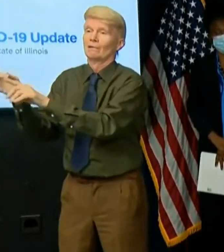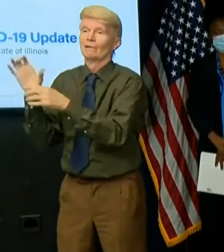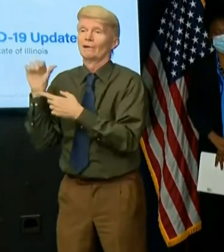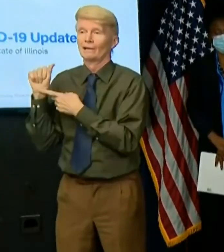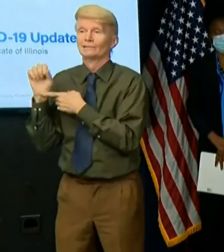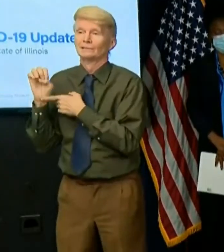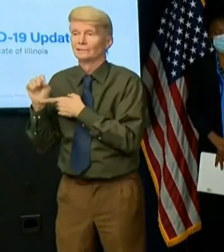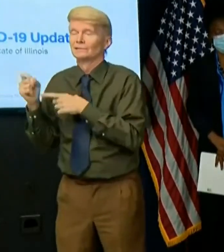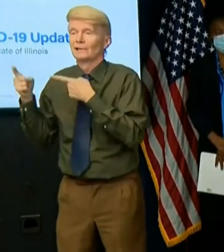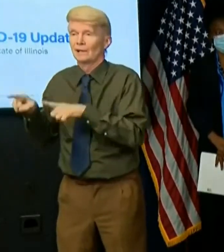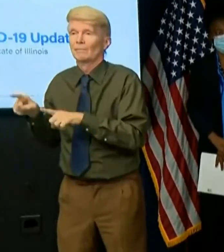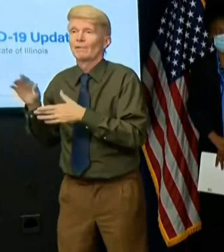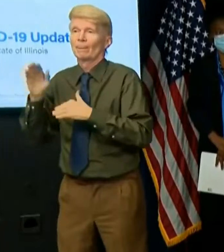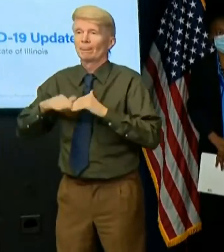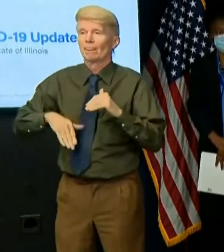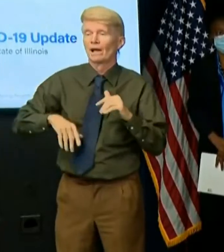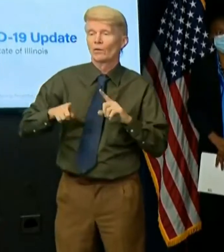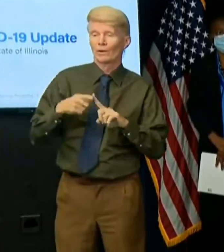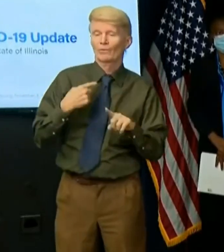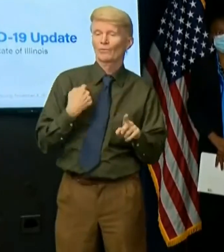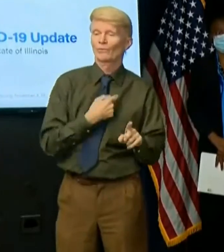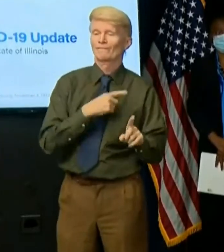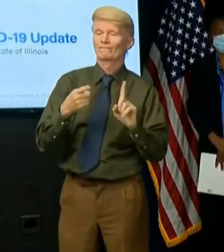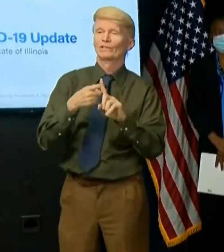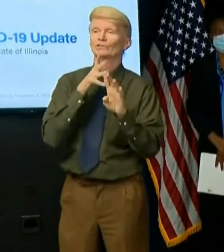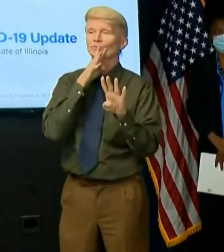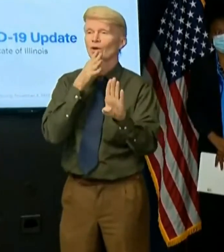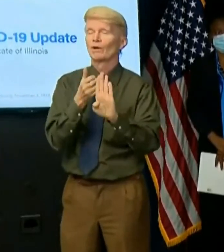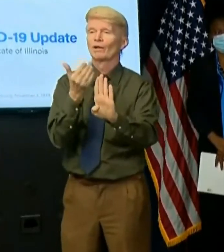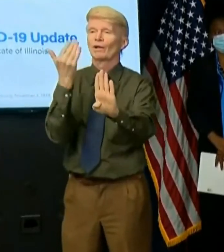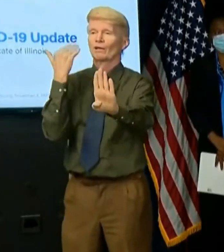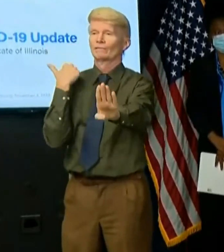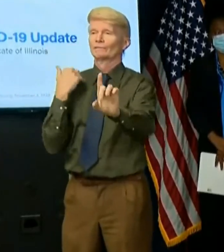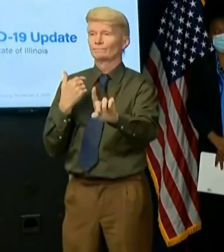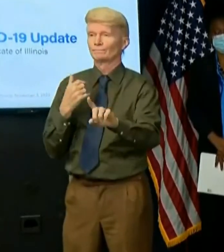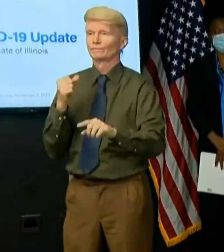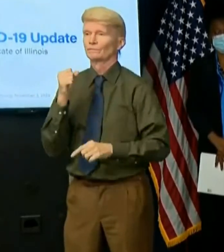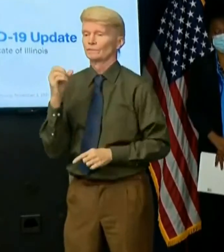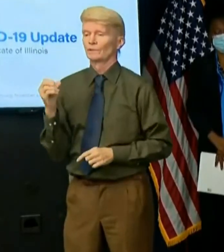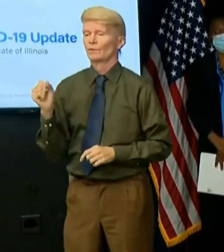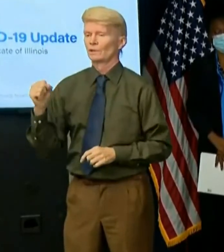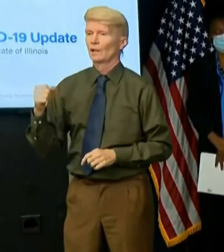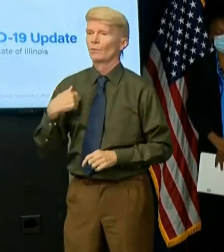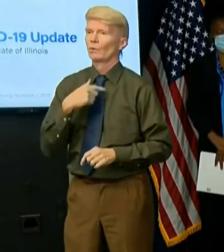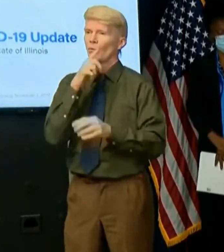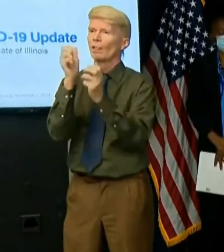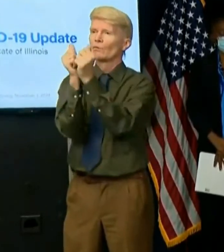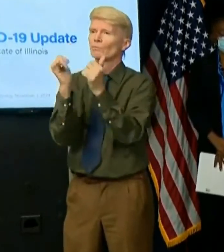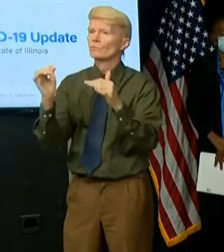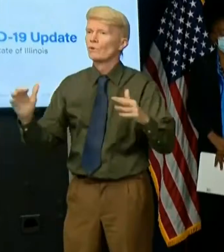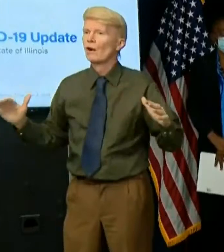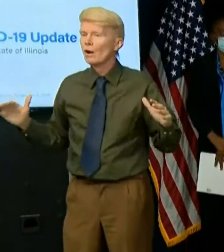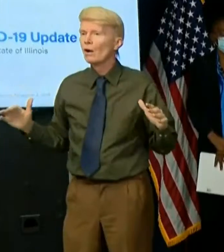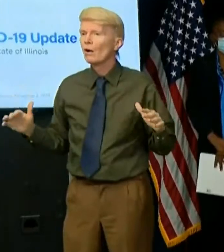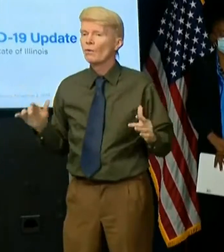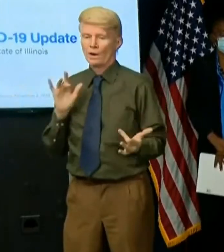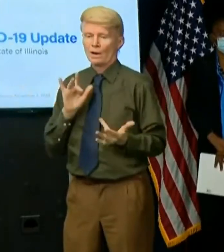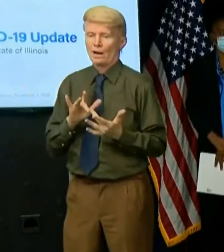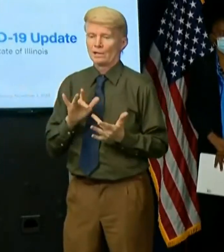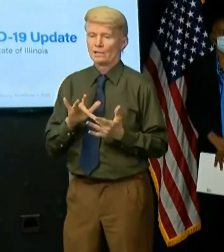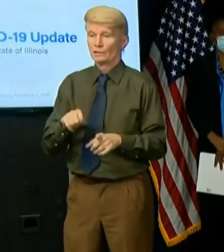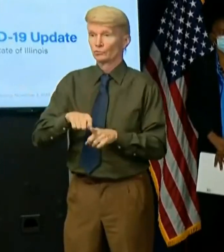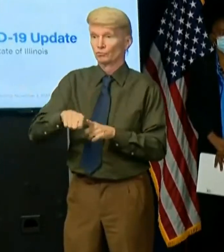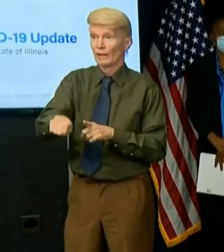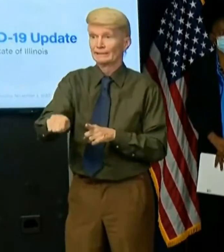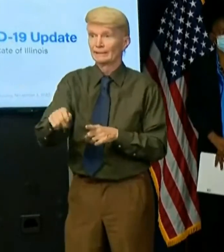there's no doubt that we're going to look at continuing to grow our contact tracing. I should remind